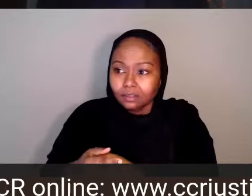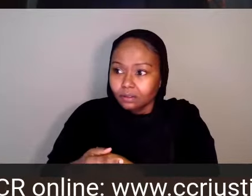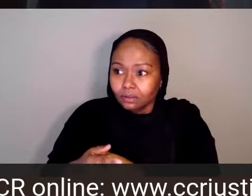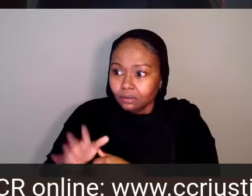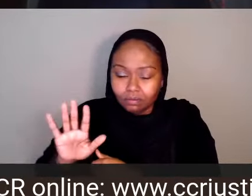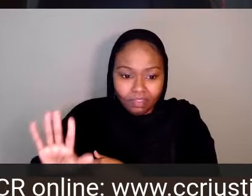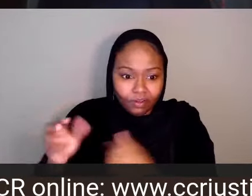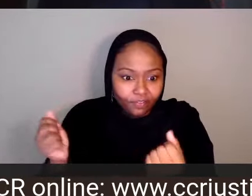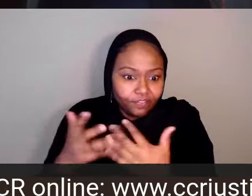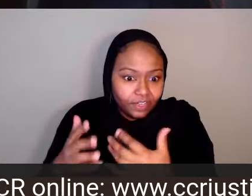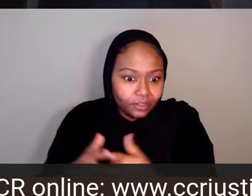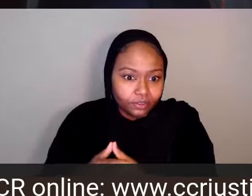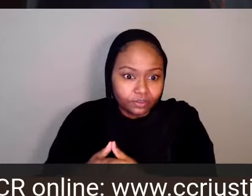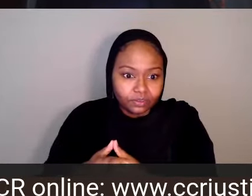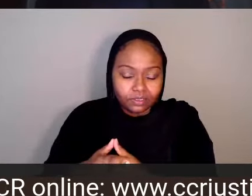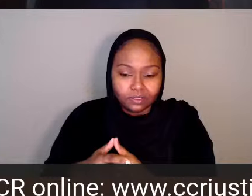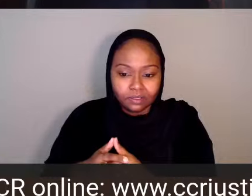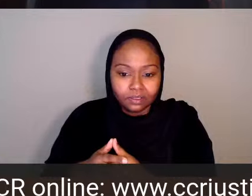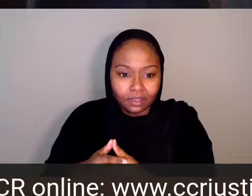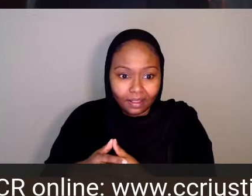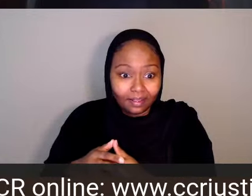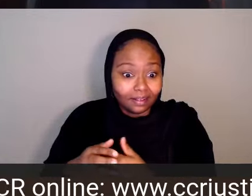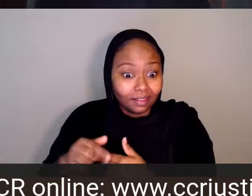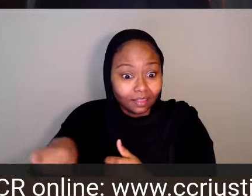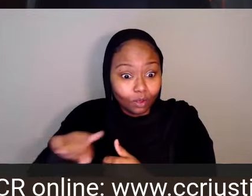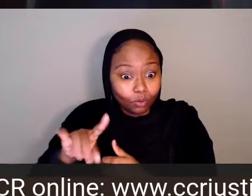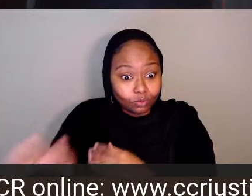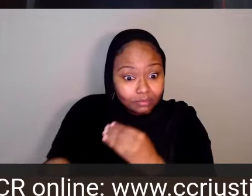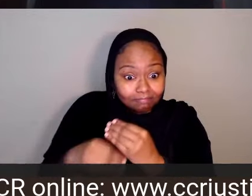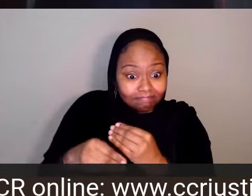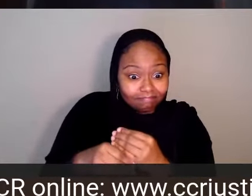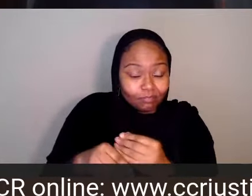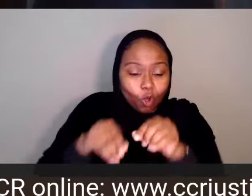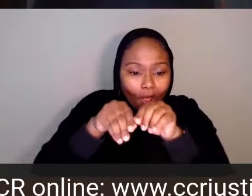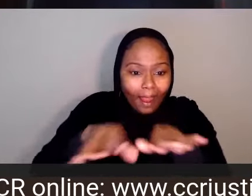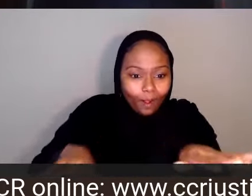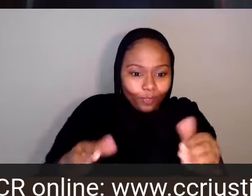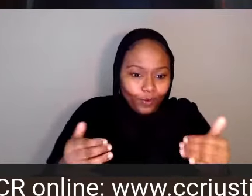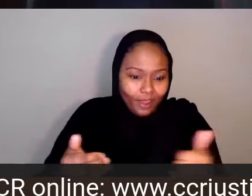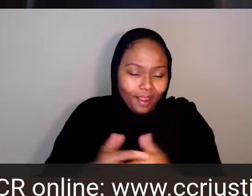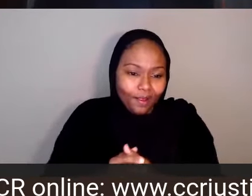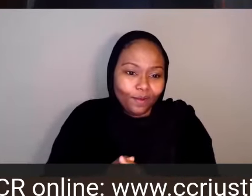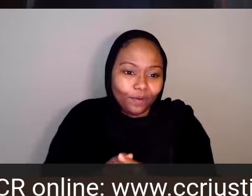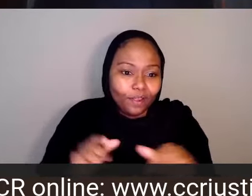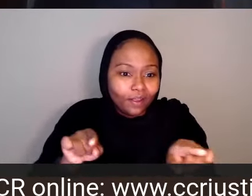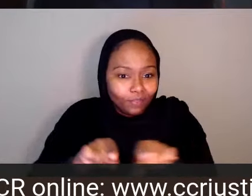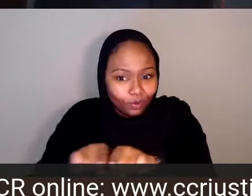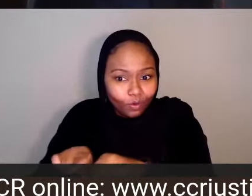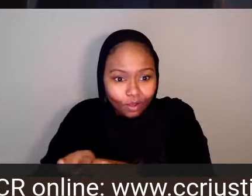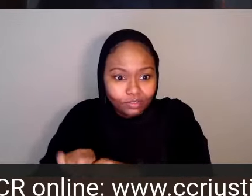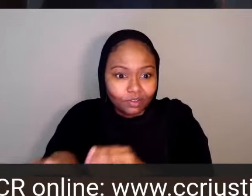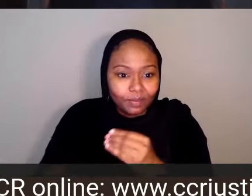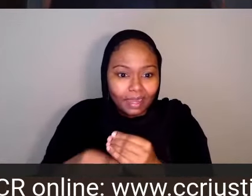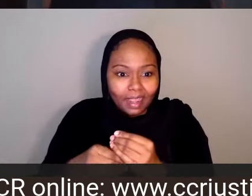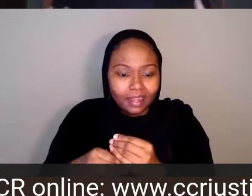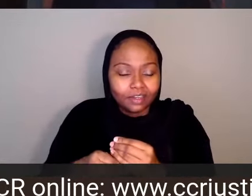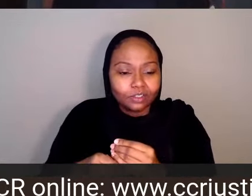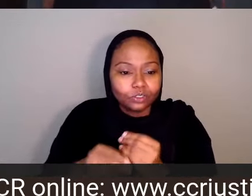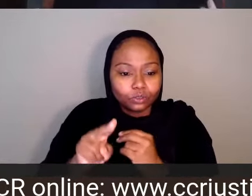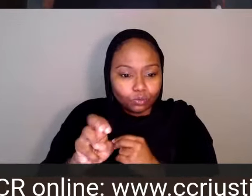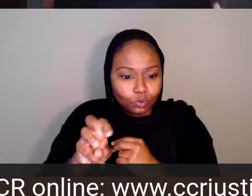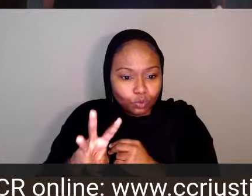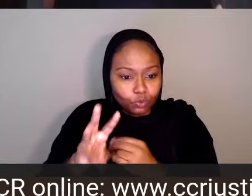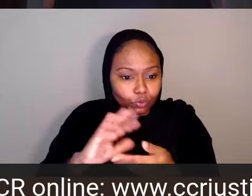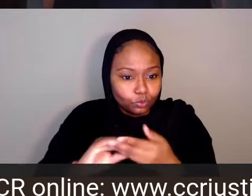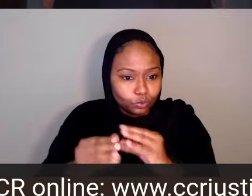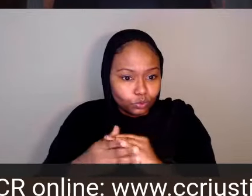day, those are out there now. And they have been also put in news stories, but they are there as part